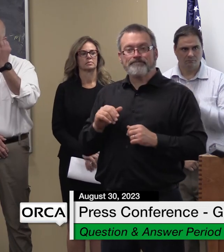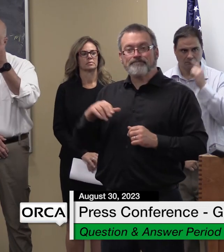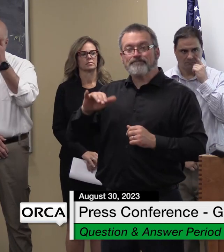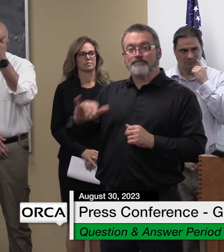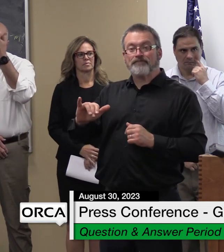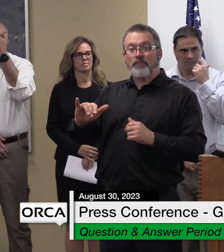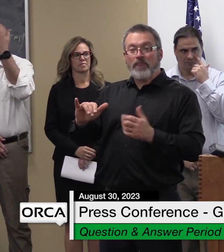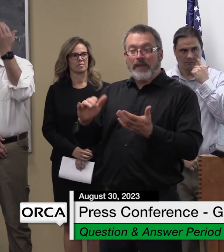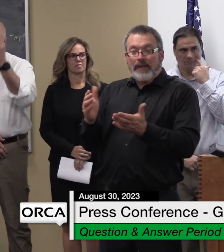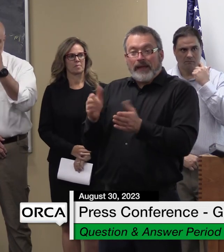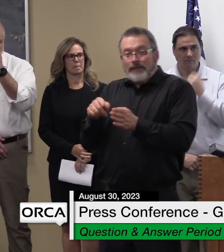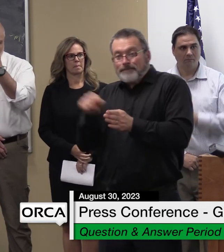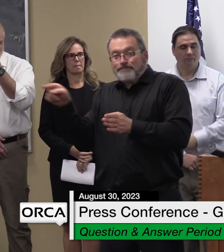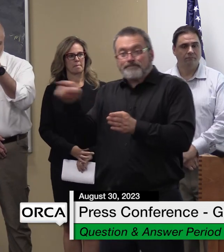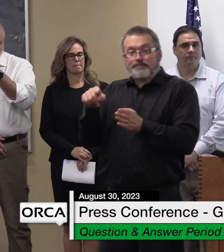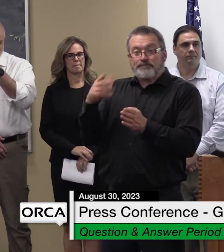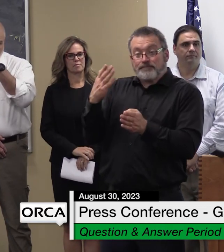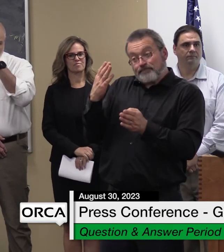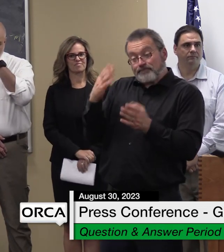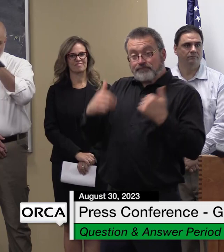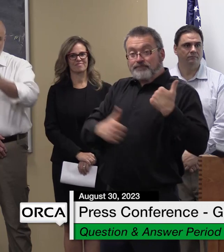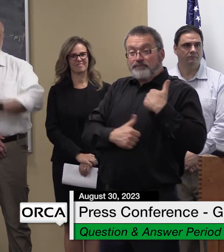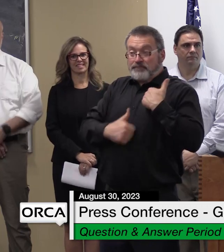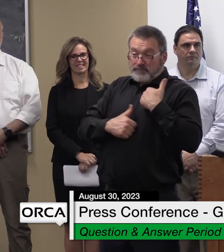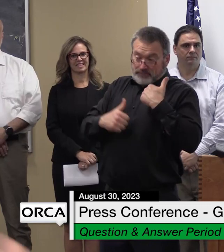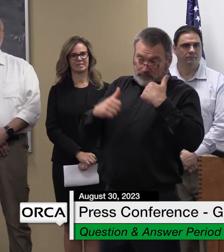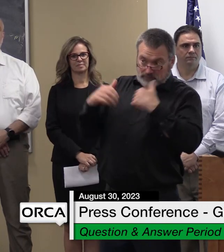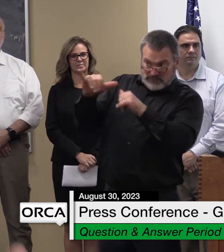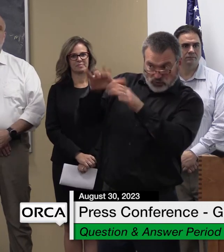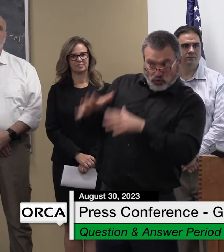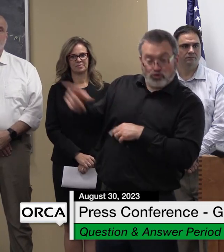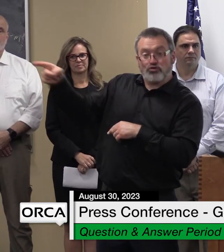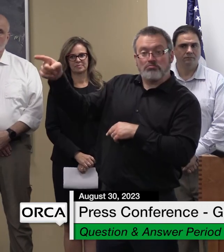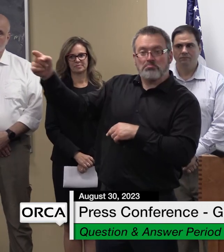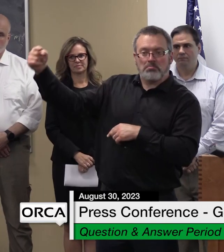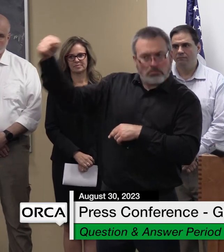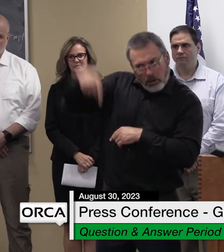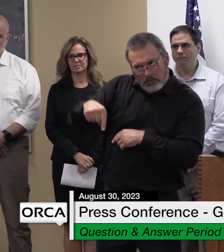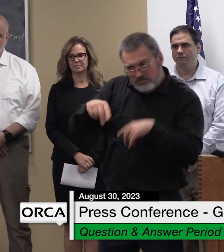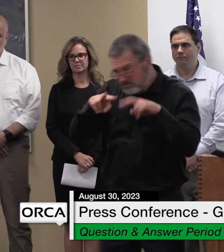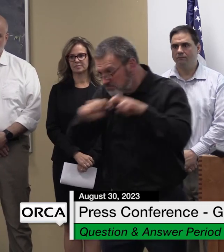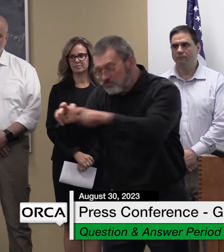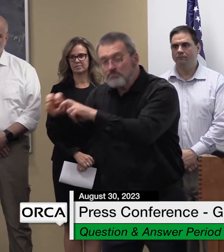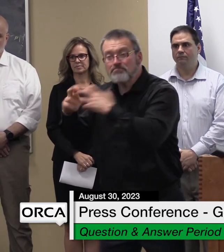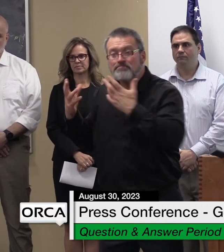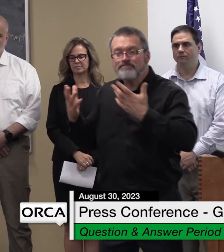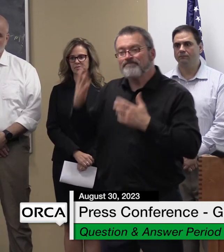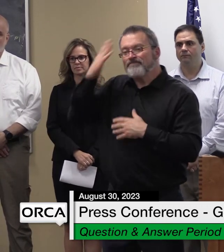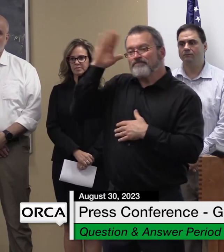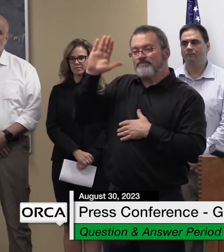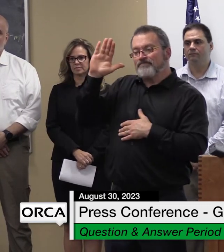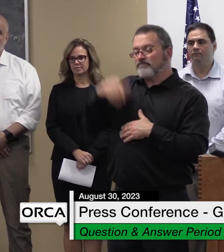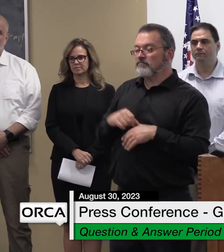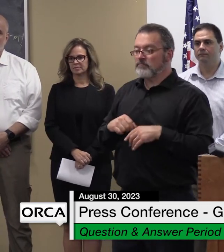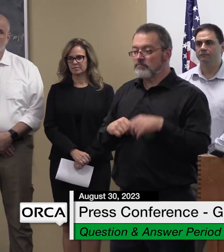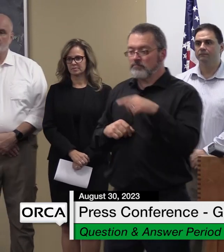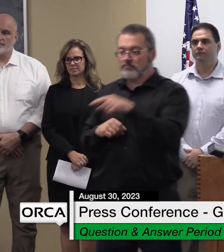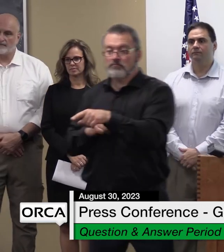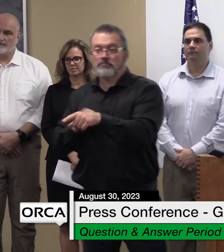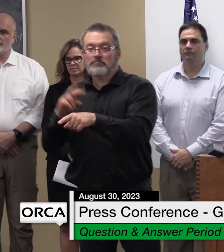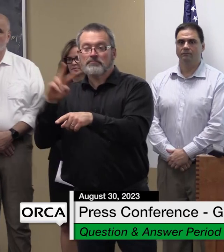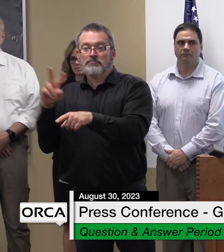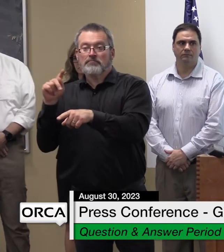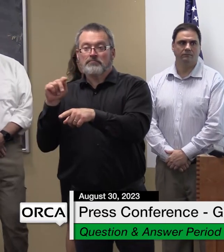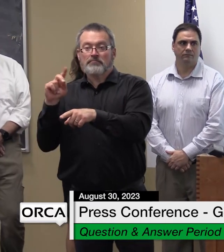Army Corps of Engineers. I'm not sure, but we can look into that. When you say that vacuuming the silt out takes a long time, do you